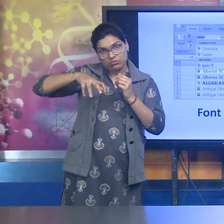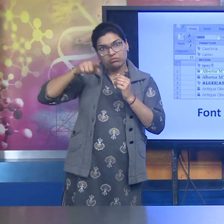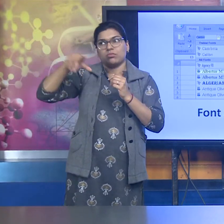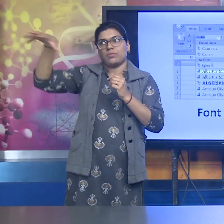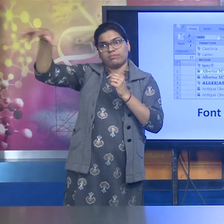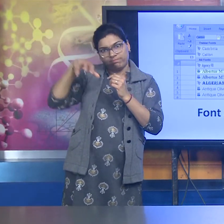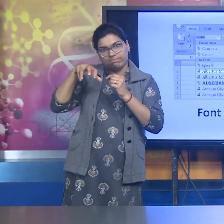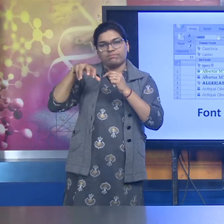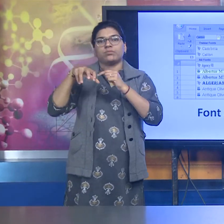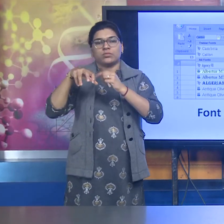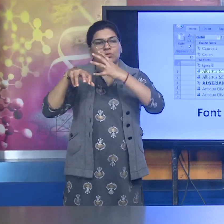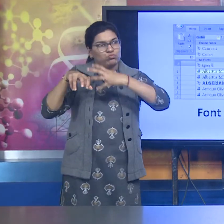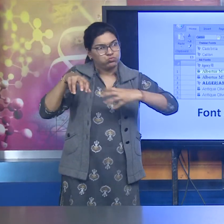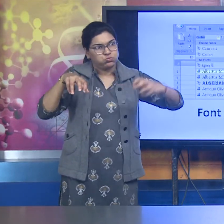want the font.